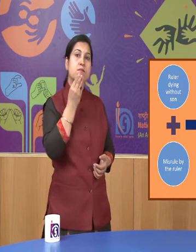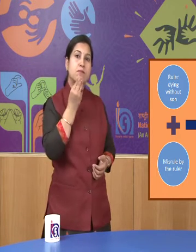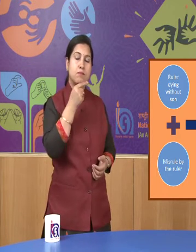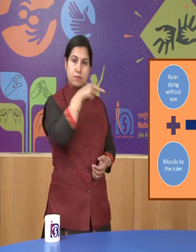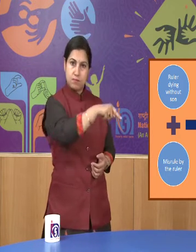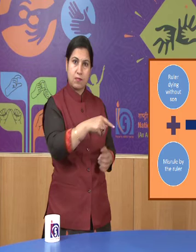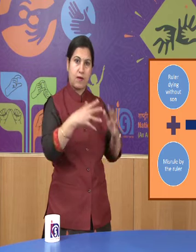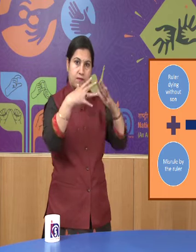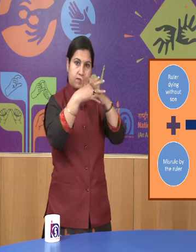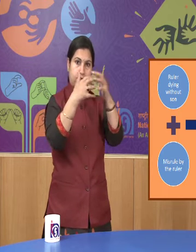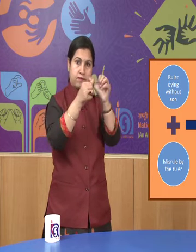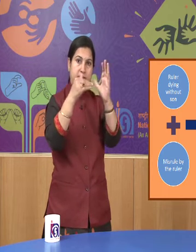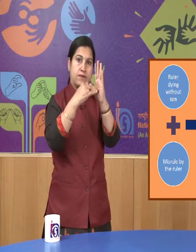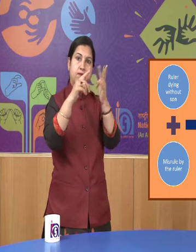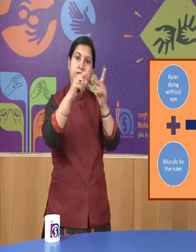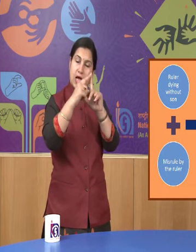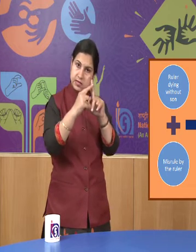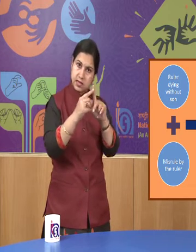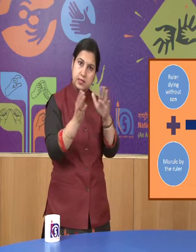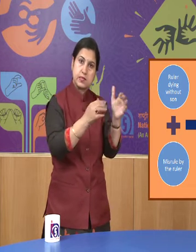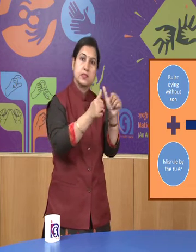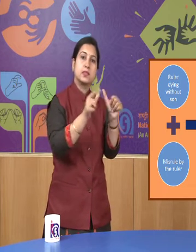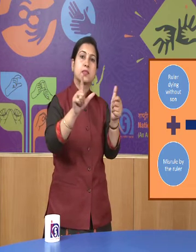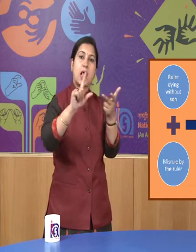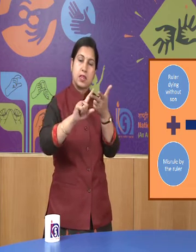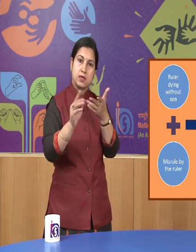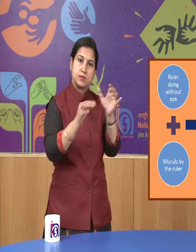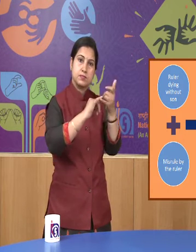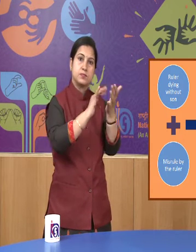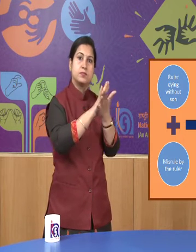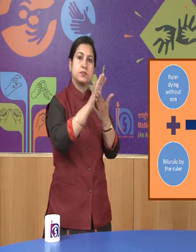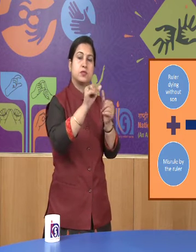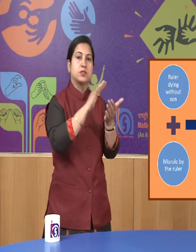Shah, was an incompetent ruler.